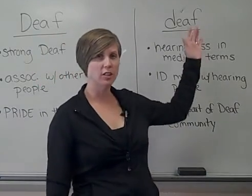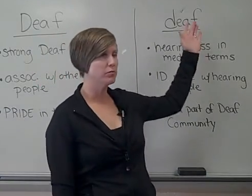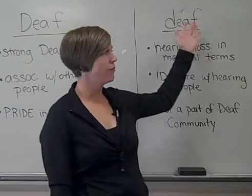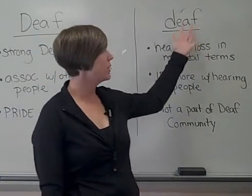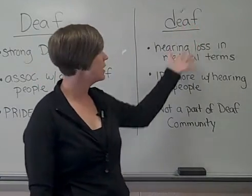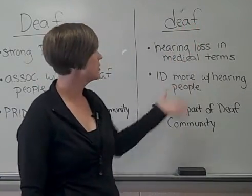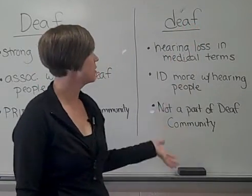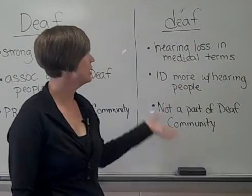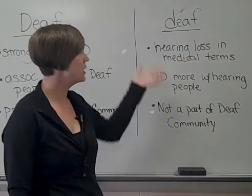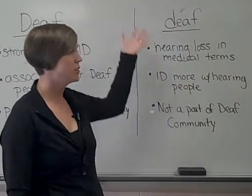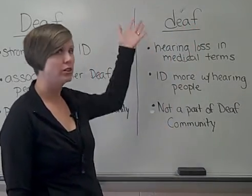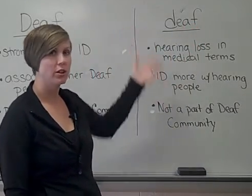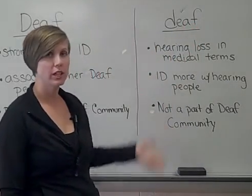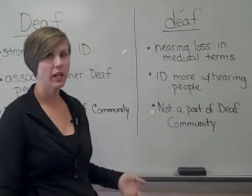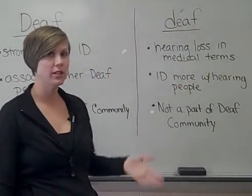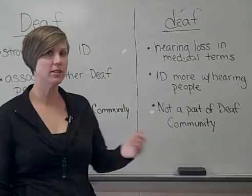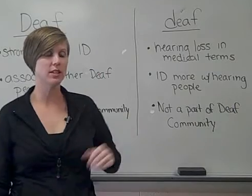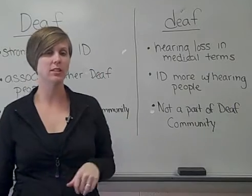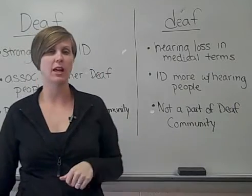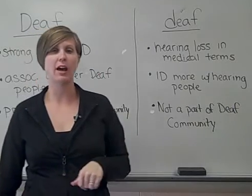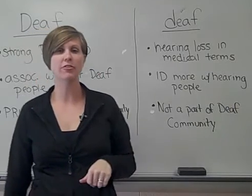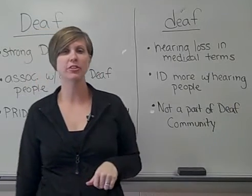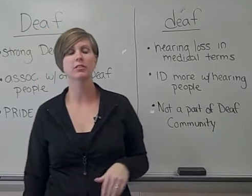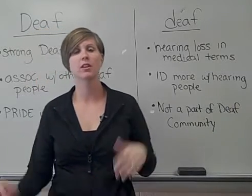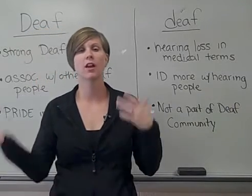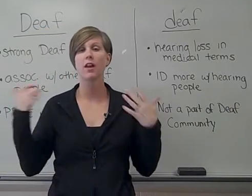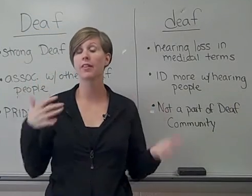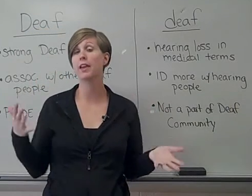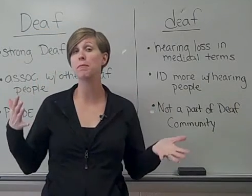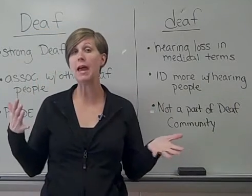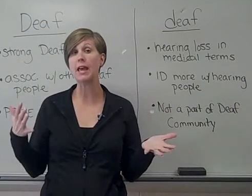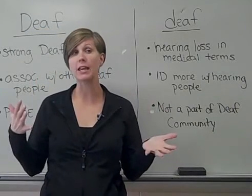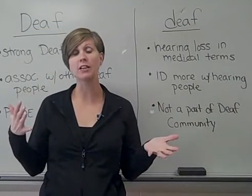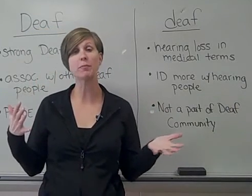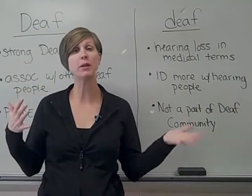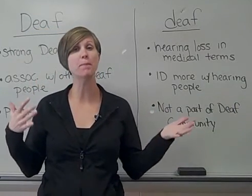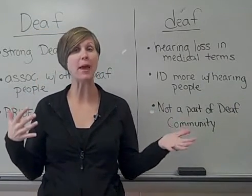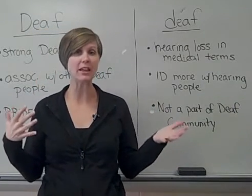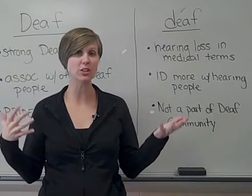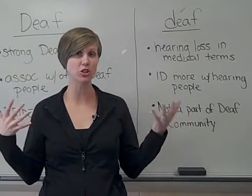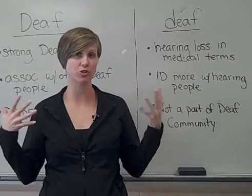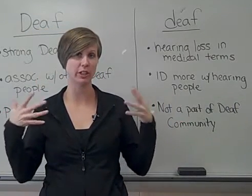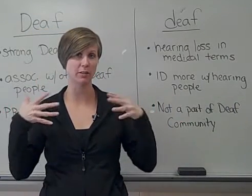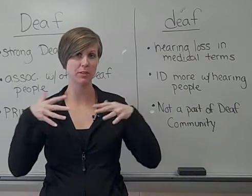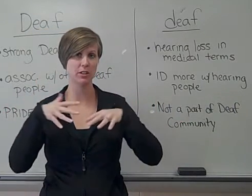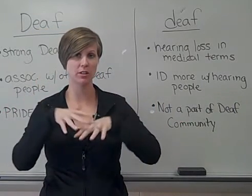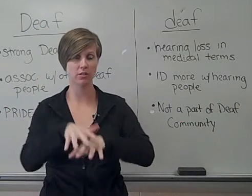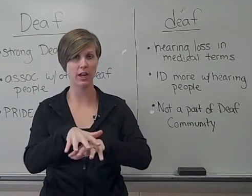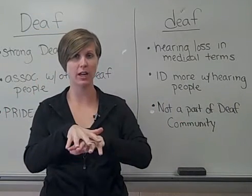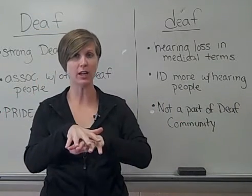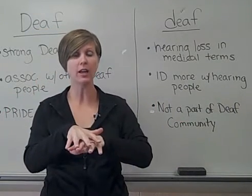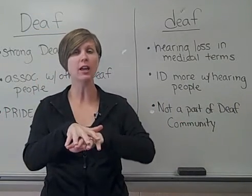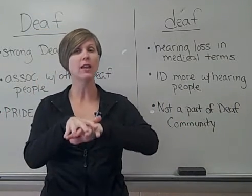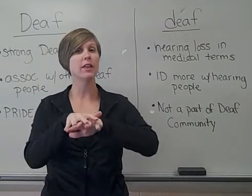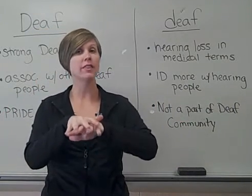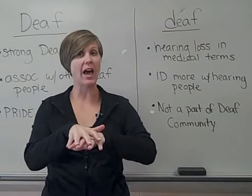Generally, if someone is lowercase d deaf, they may have been mainstreamed, okay? And